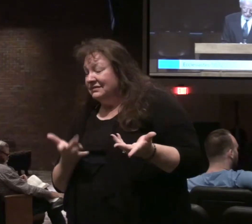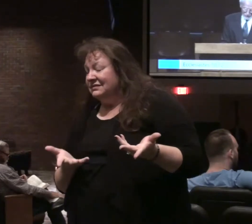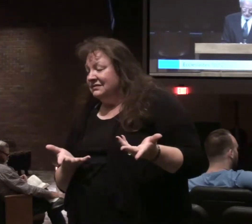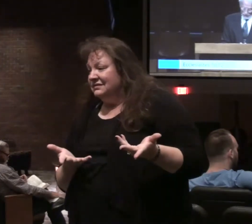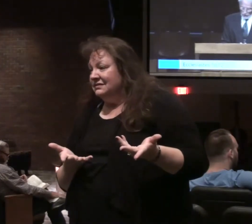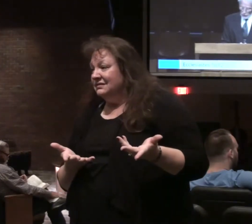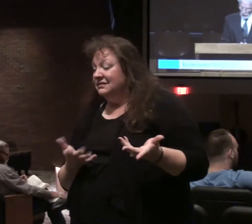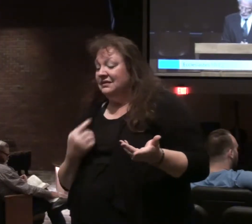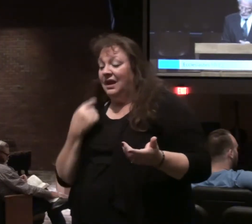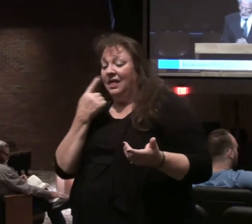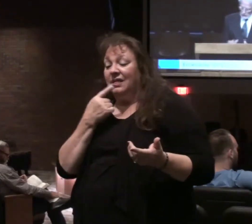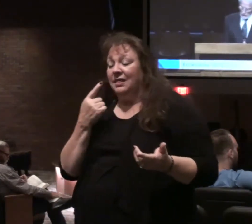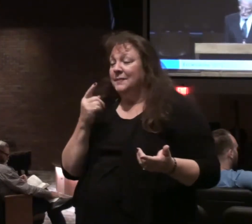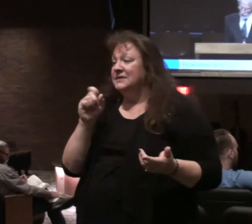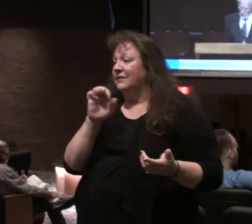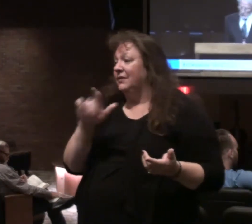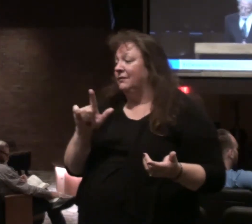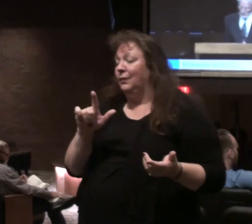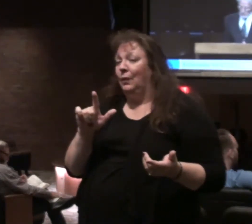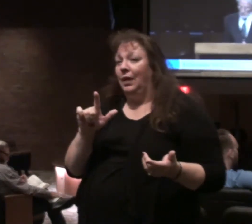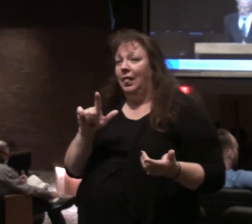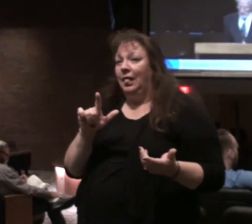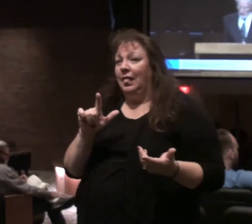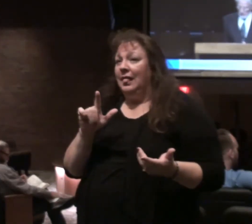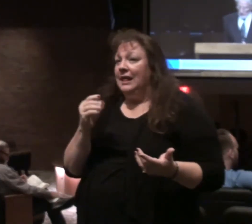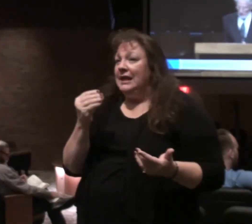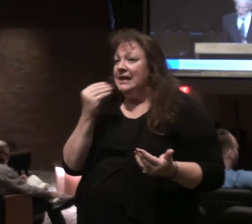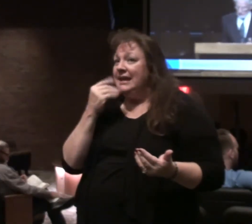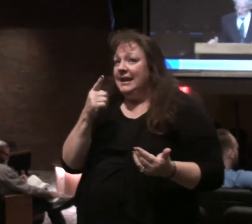The lips of a fool consume him.